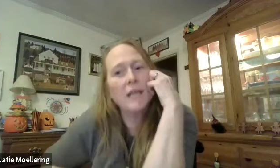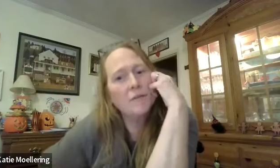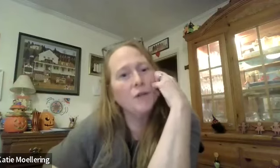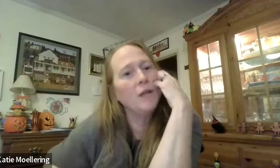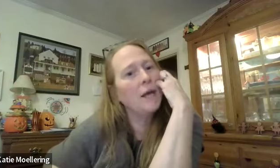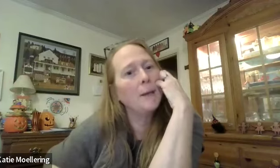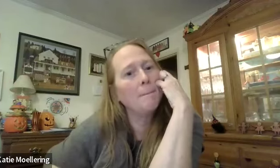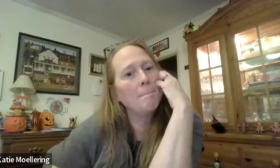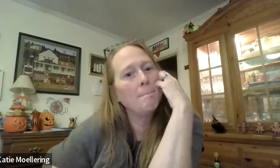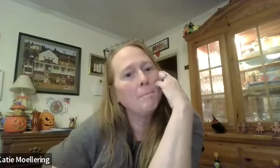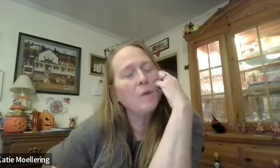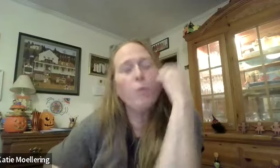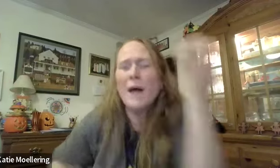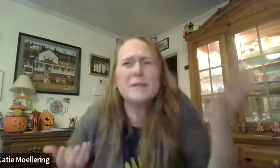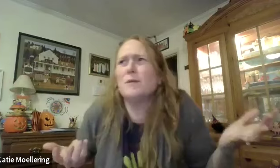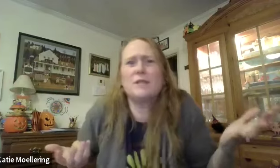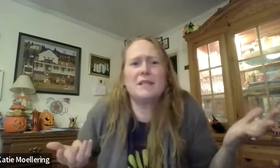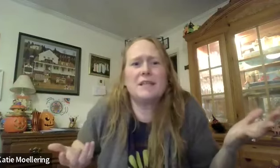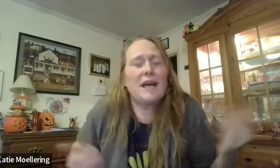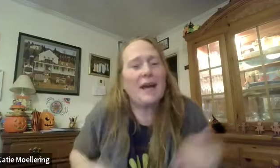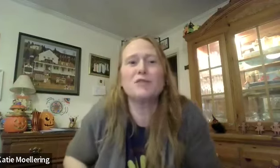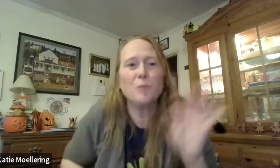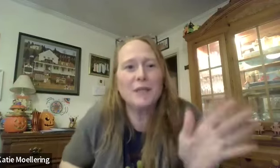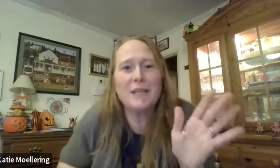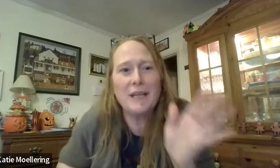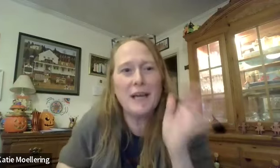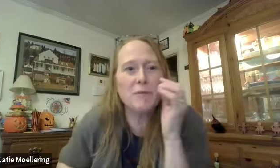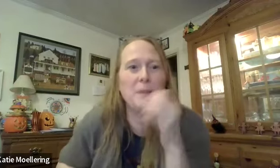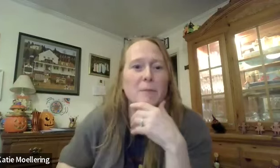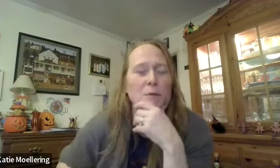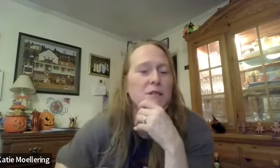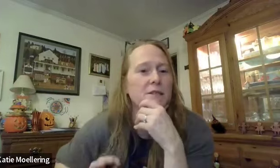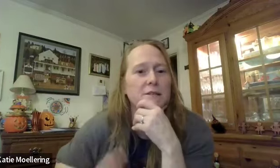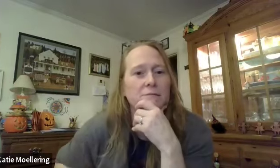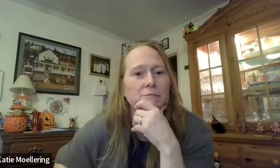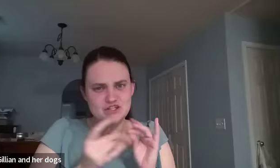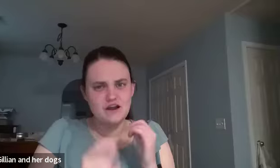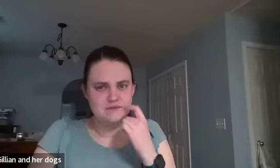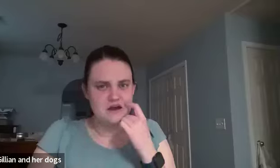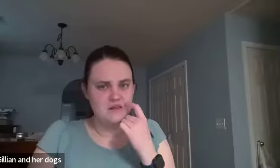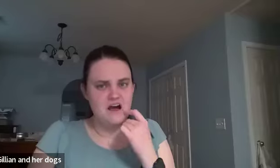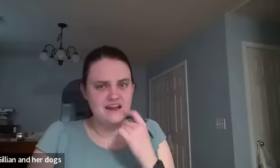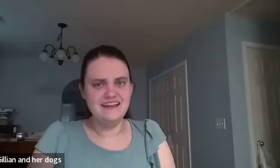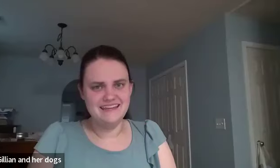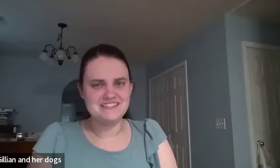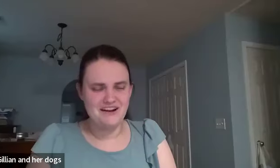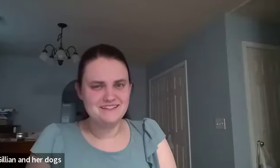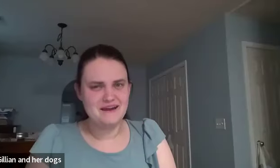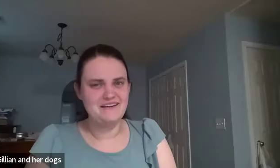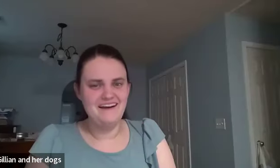kind of feel like, why does moose get? I just really have a beef about mooses. It gets talked about a lot. It gets talked There about. are